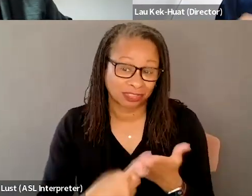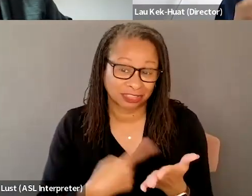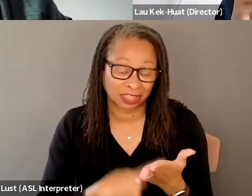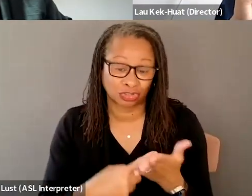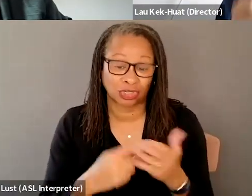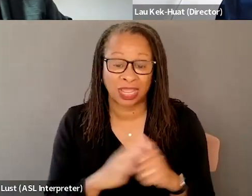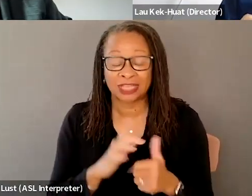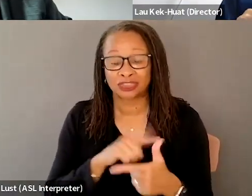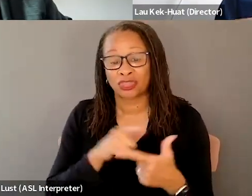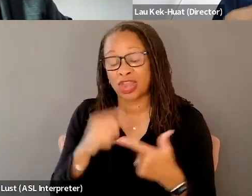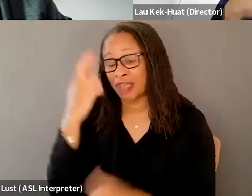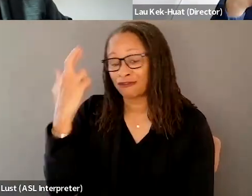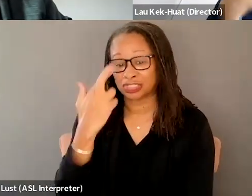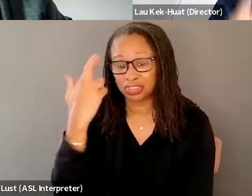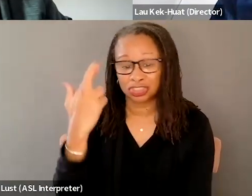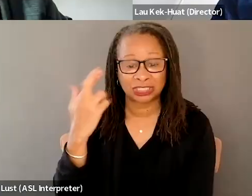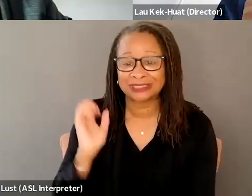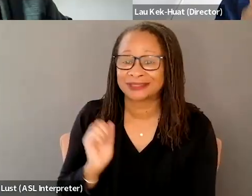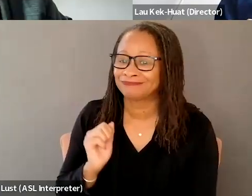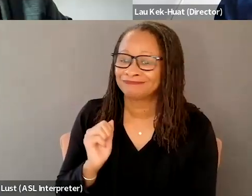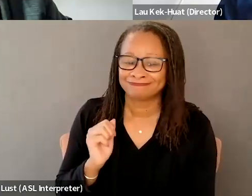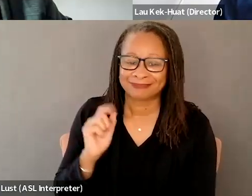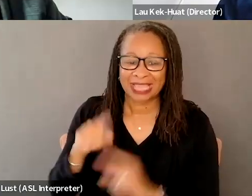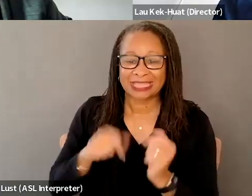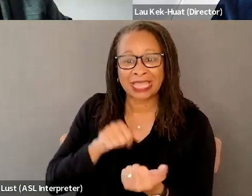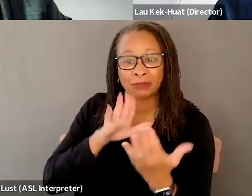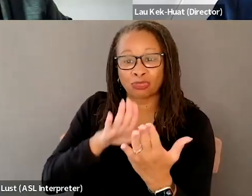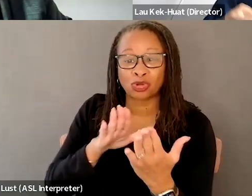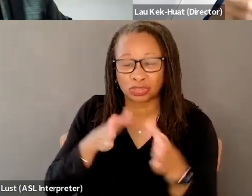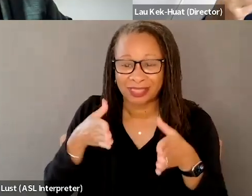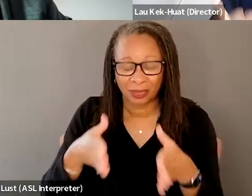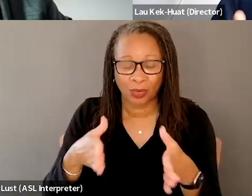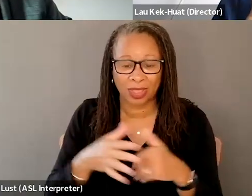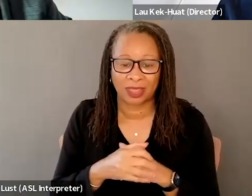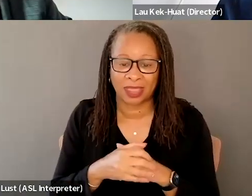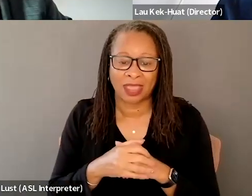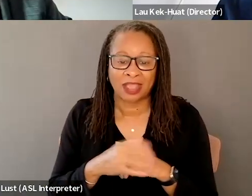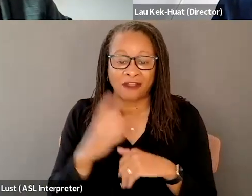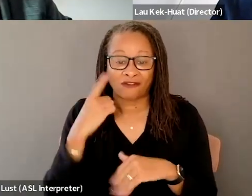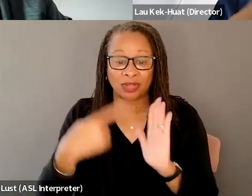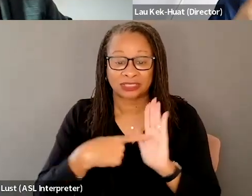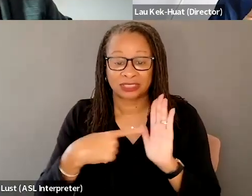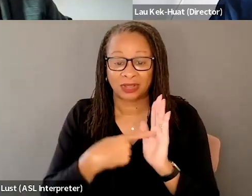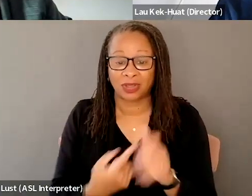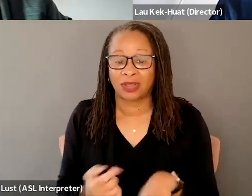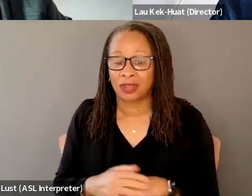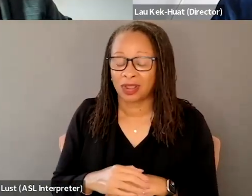I realized I can't approach them in this way. So for example,